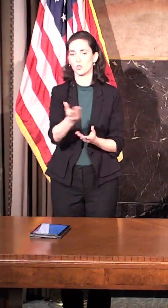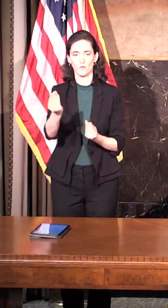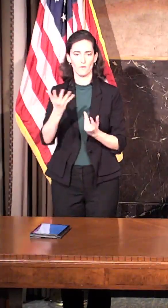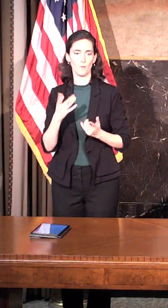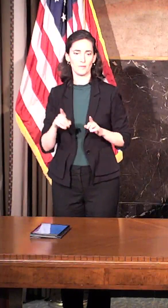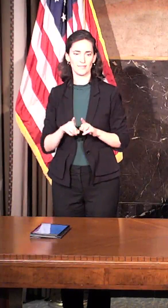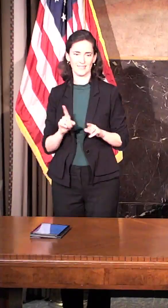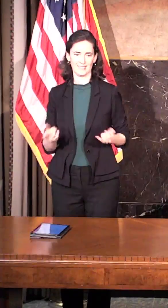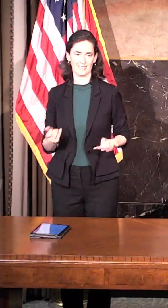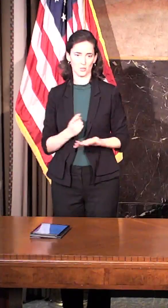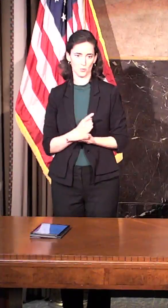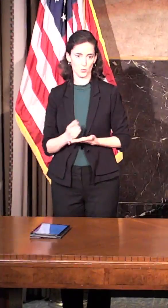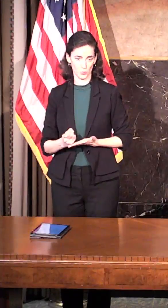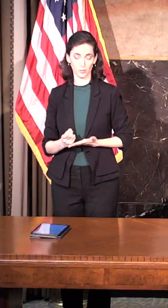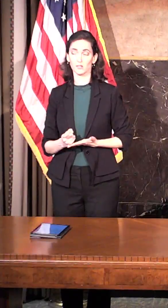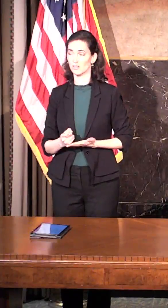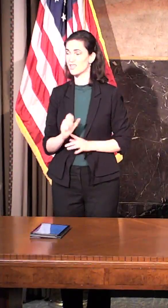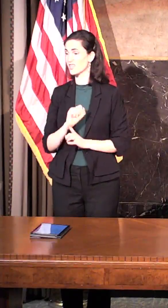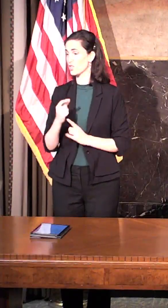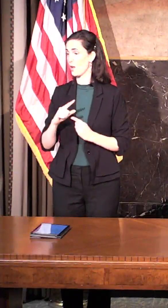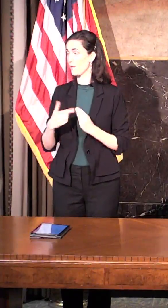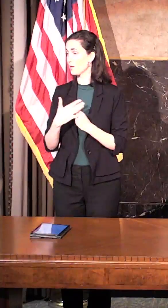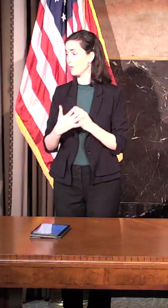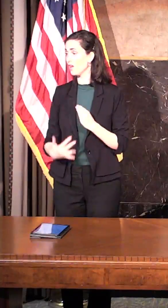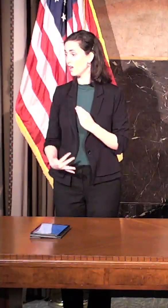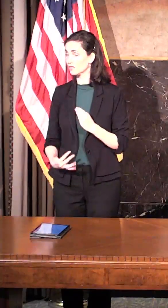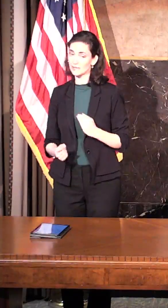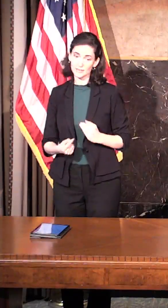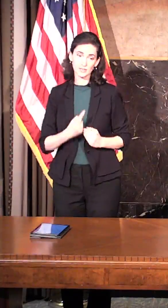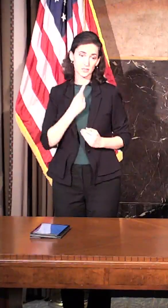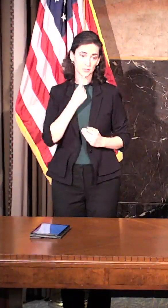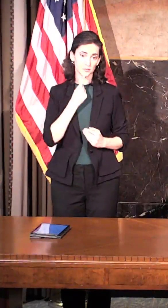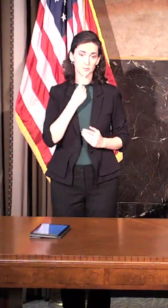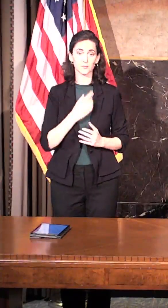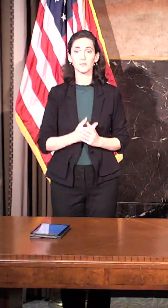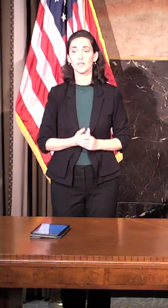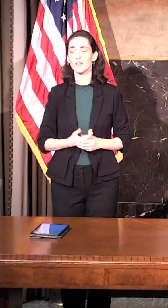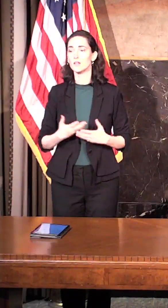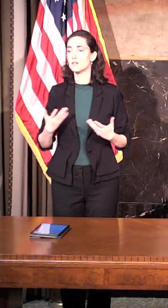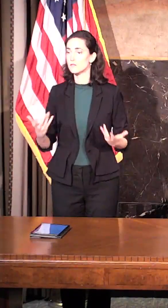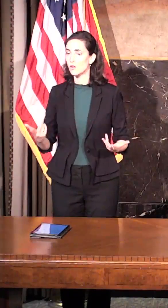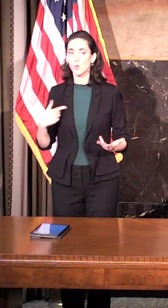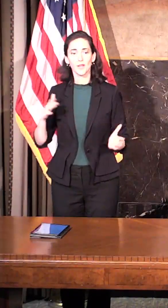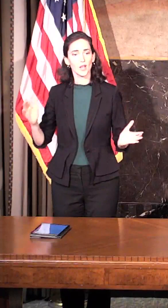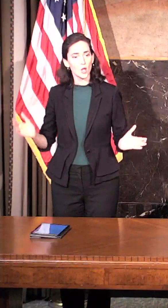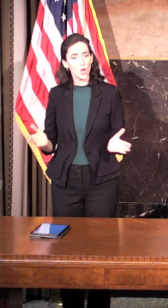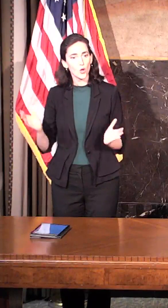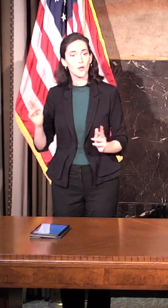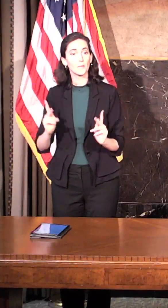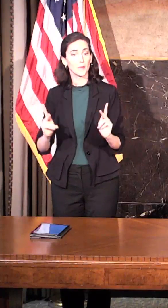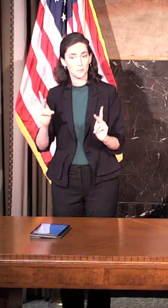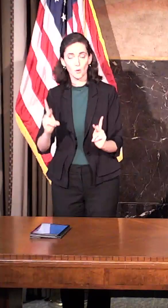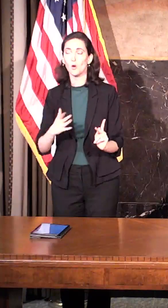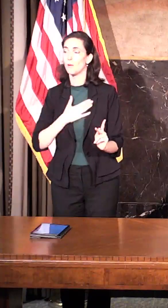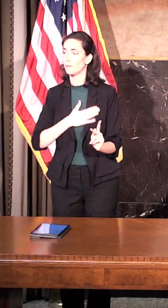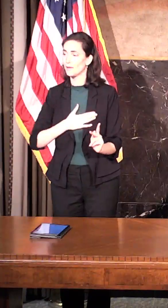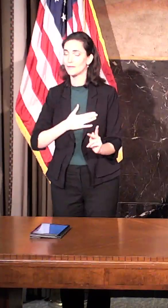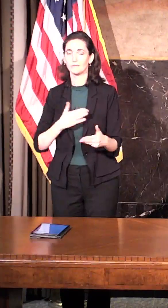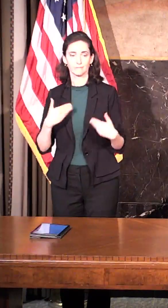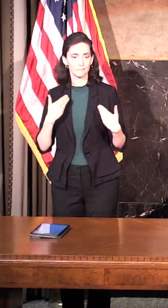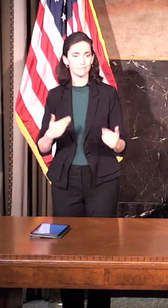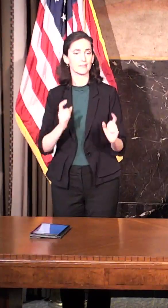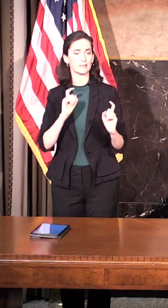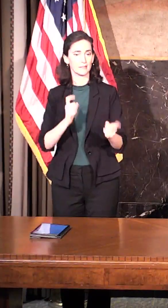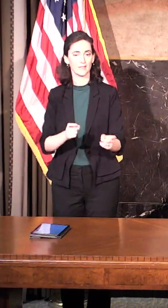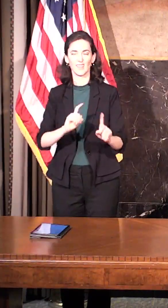this week that the situation on blood is serious. And so we are encouraging people to donate. Lots